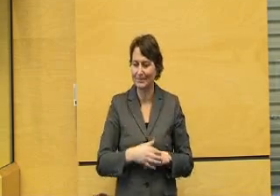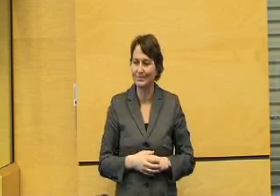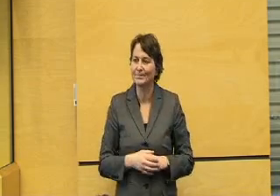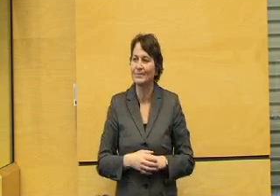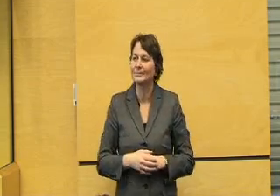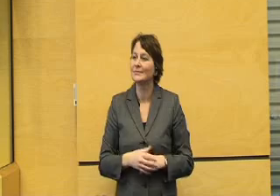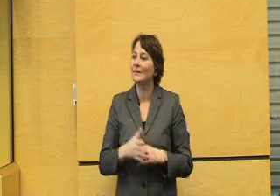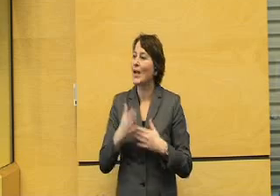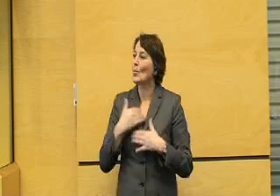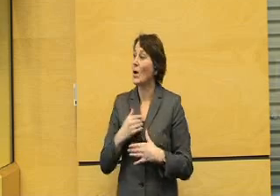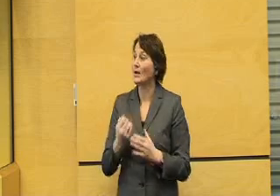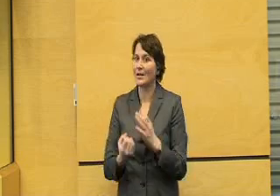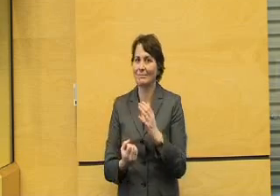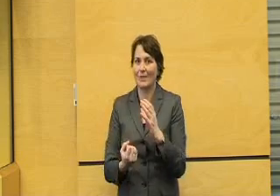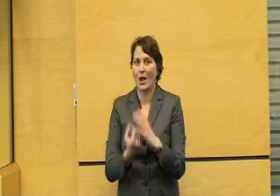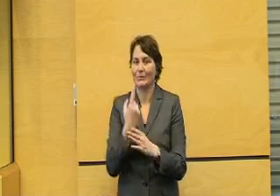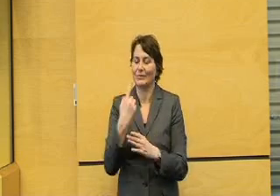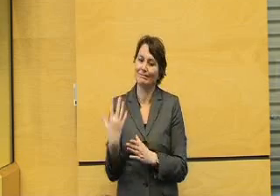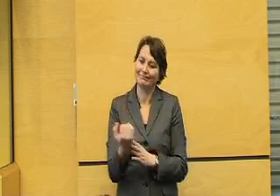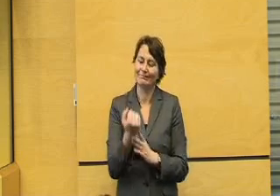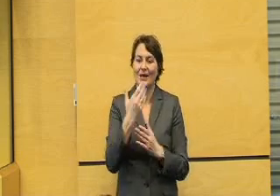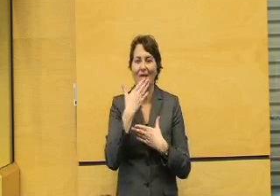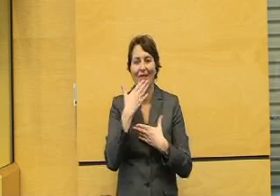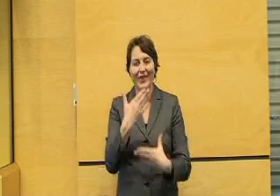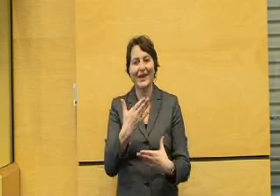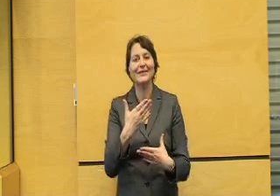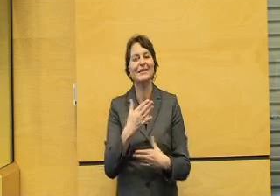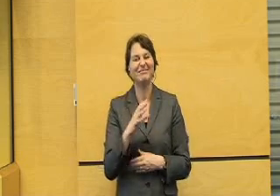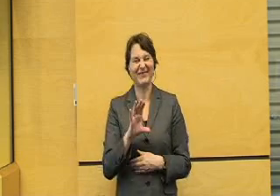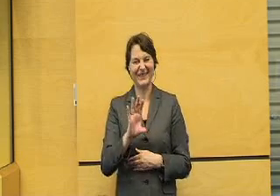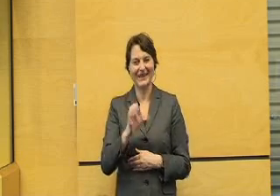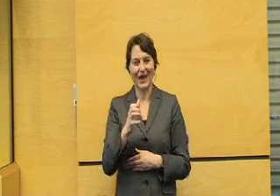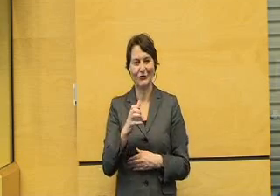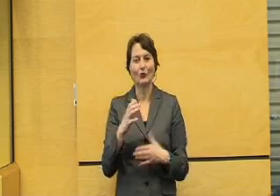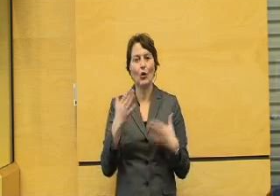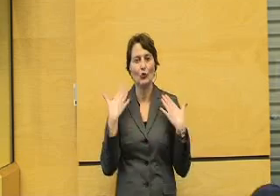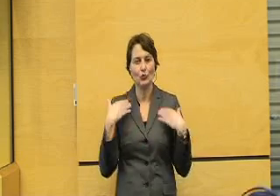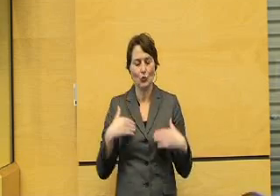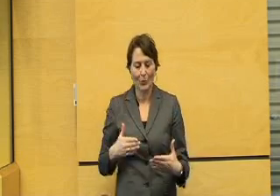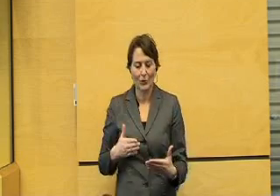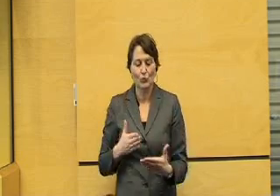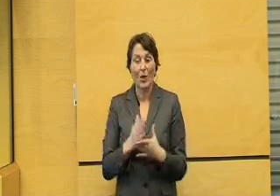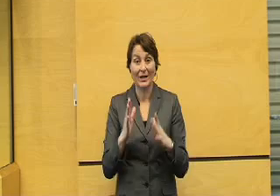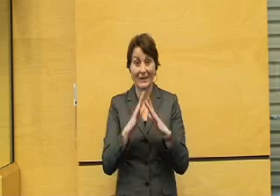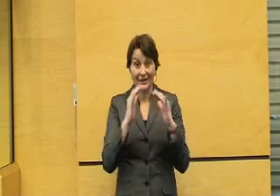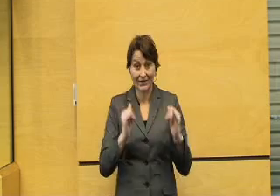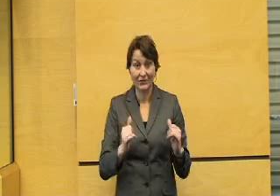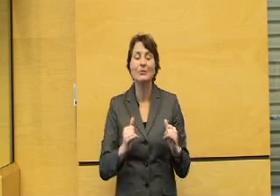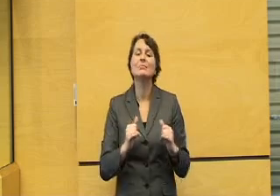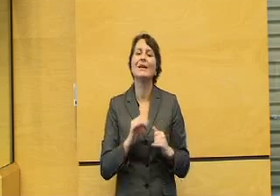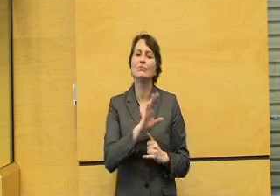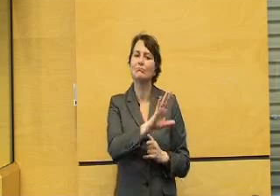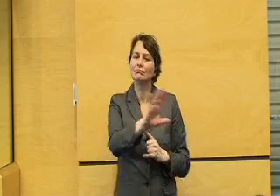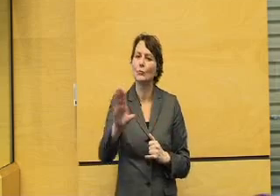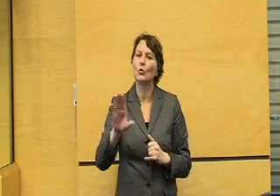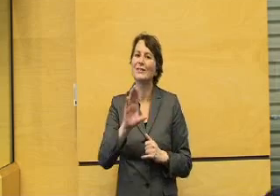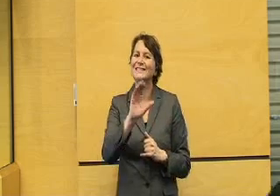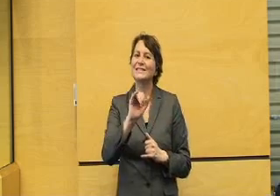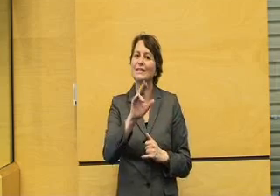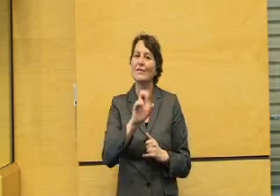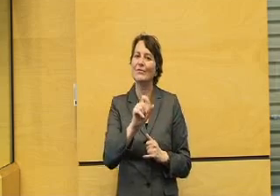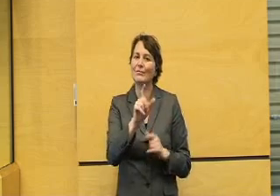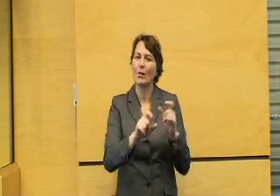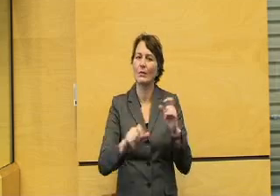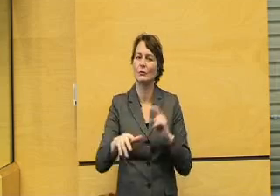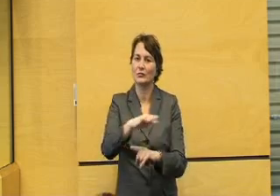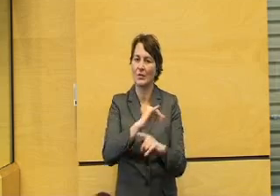to thank the National Human Rights Institution and civil society representatives for your contributions ahead of this